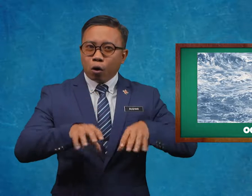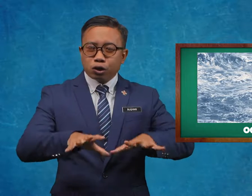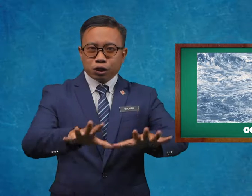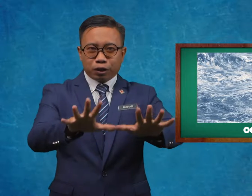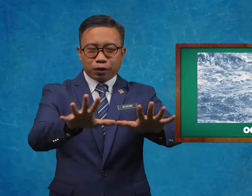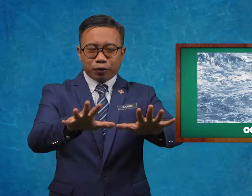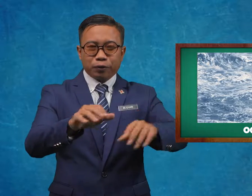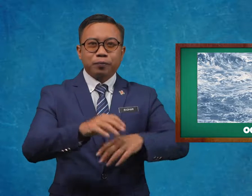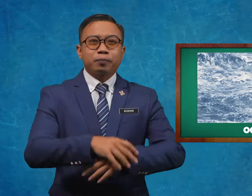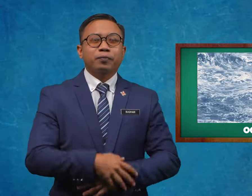Ocean.